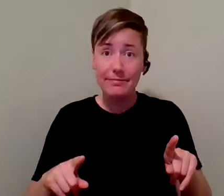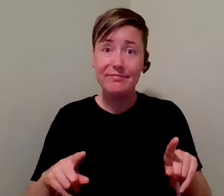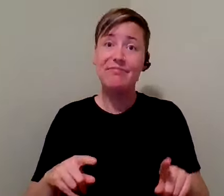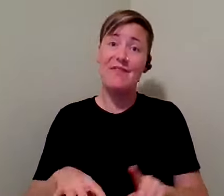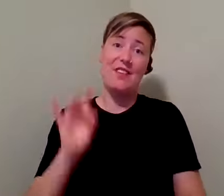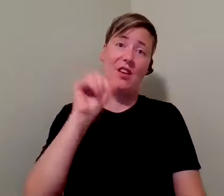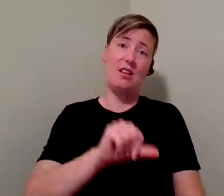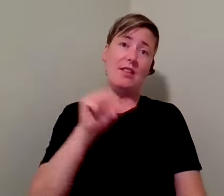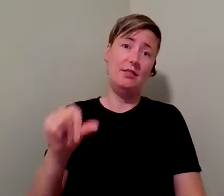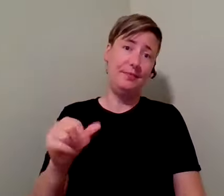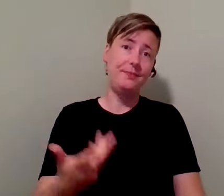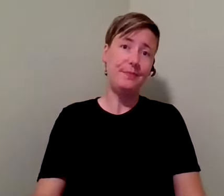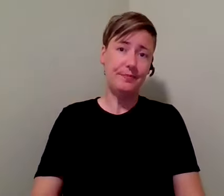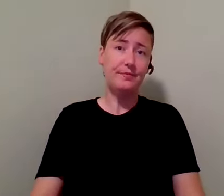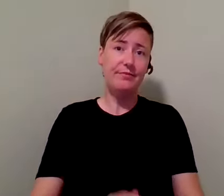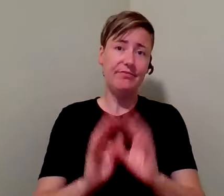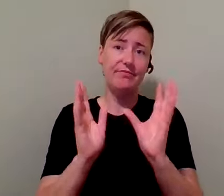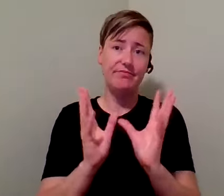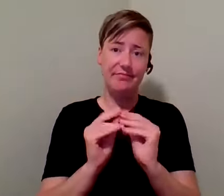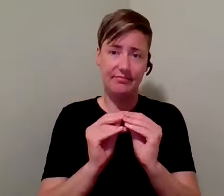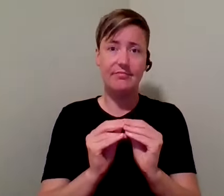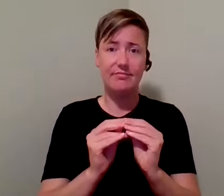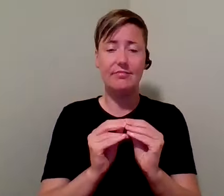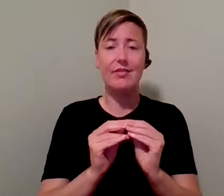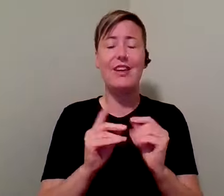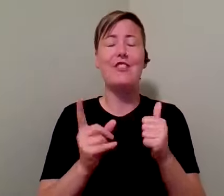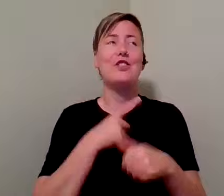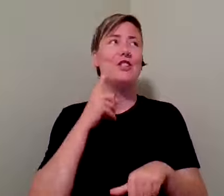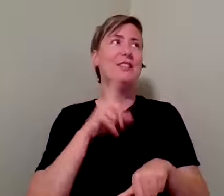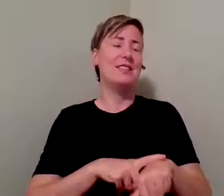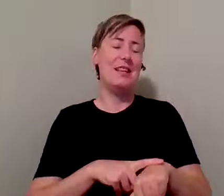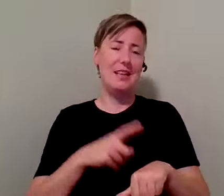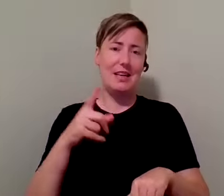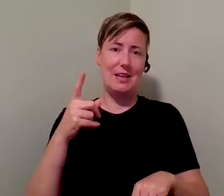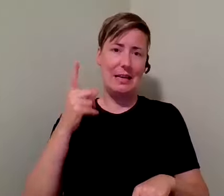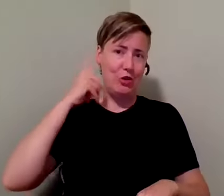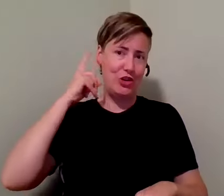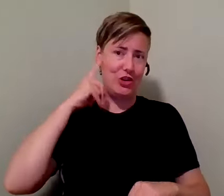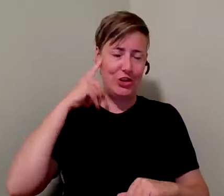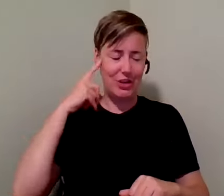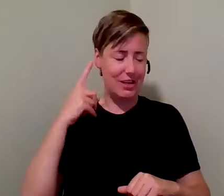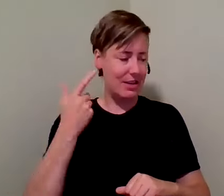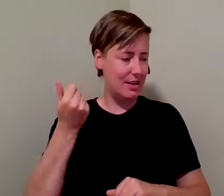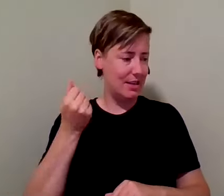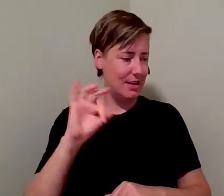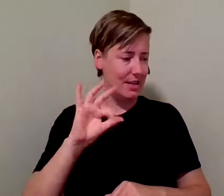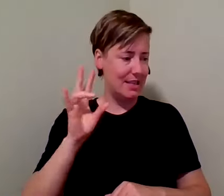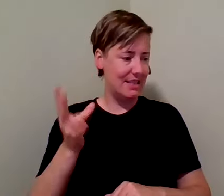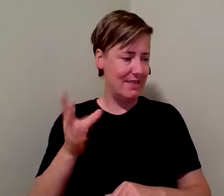My first run-in with Alcoholics Anonymous was in 1978. I was 18 years